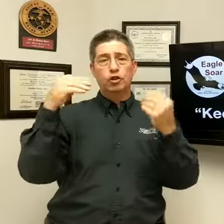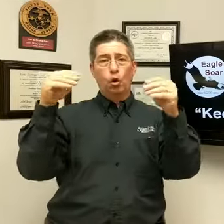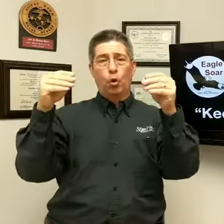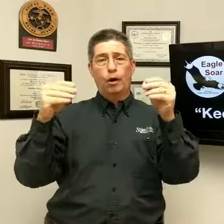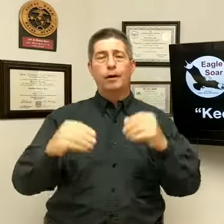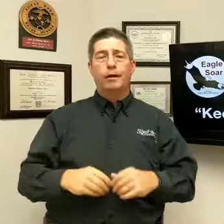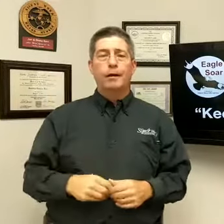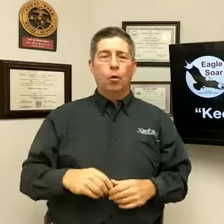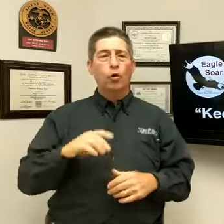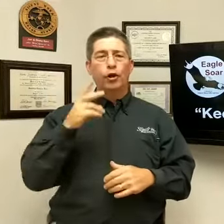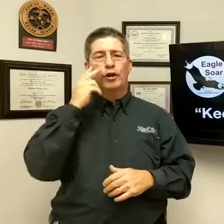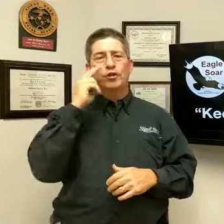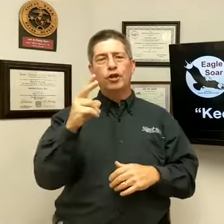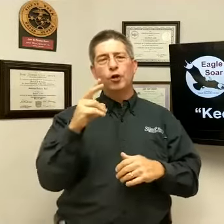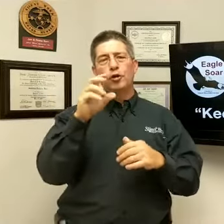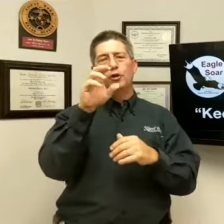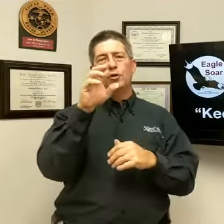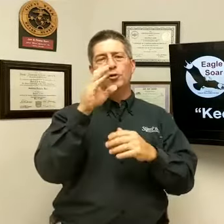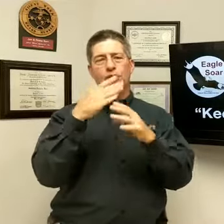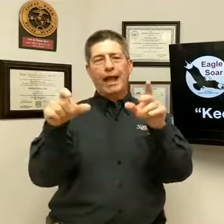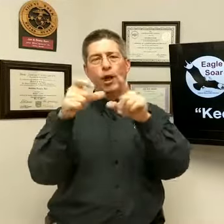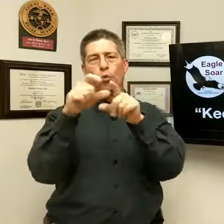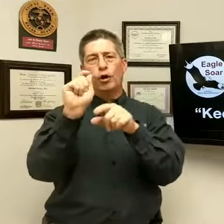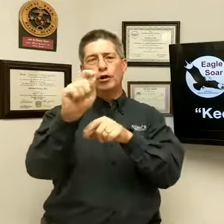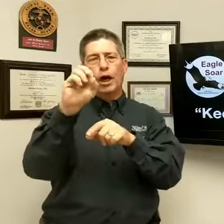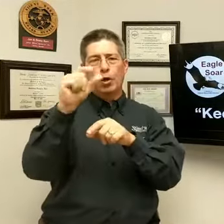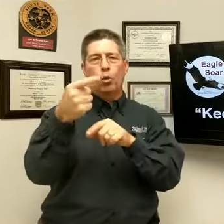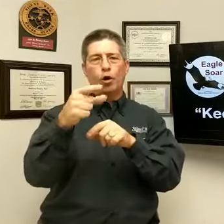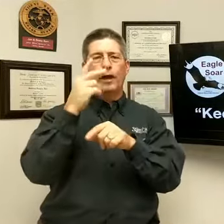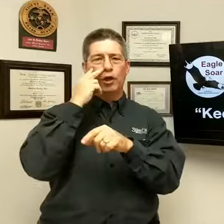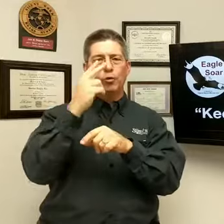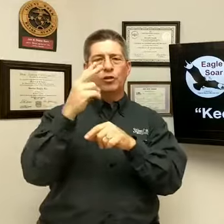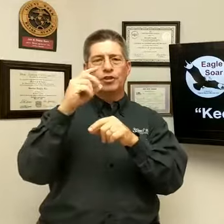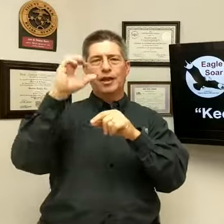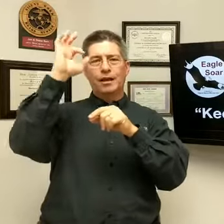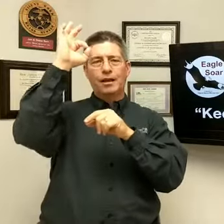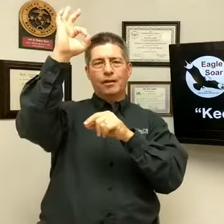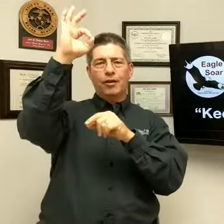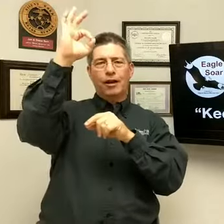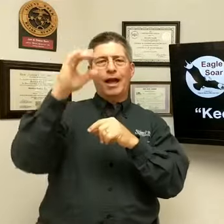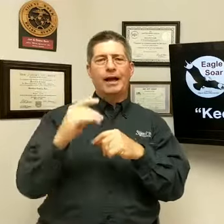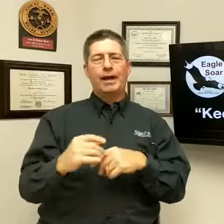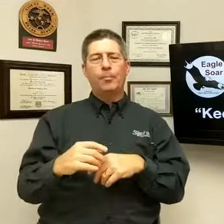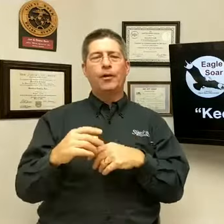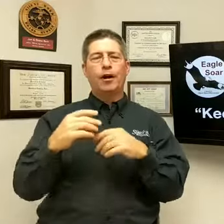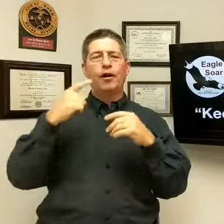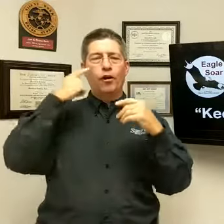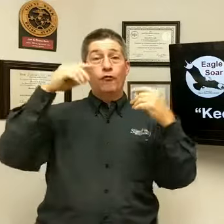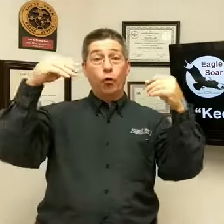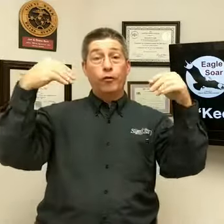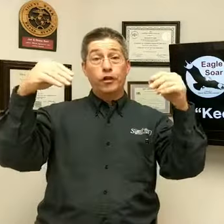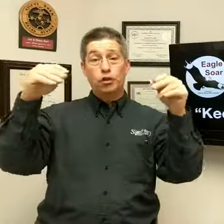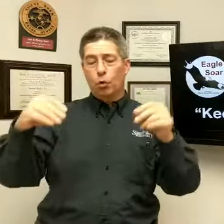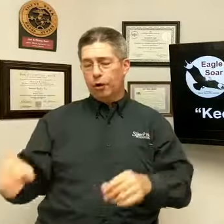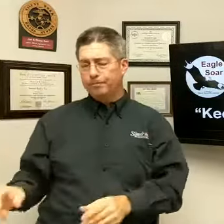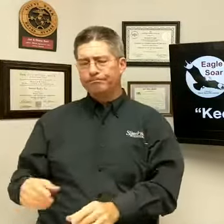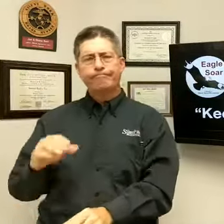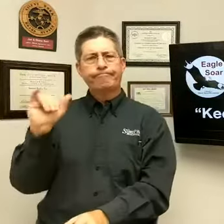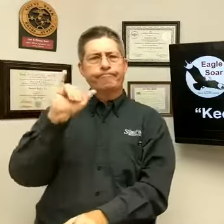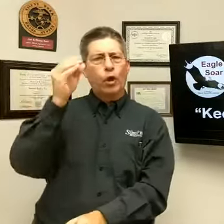/store. Or you can just go to silentword.org and you will see the little icon up there for the store. I'll